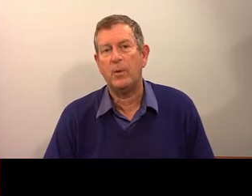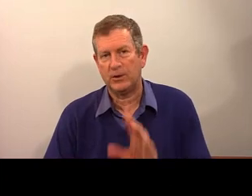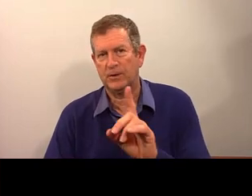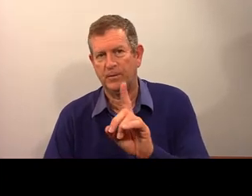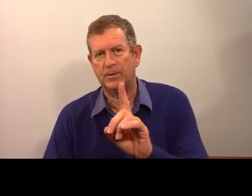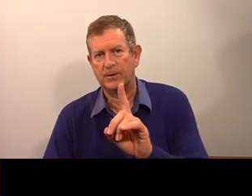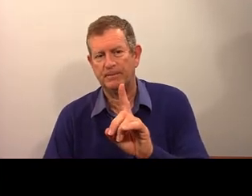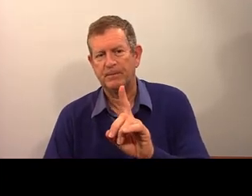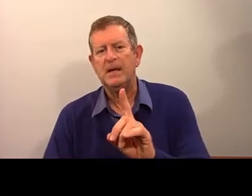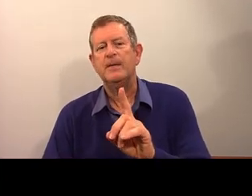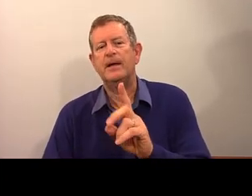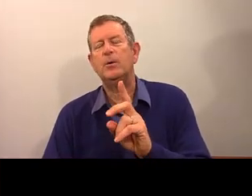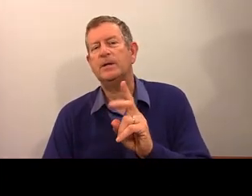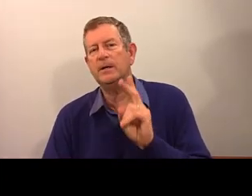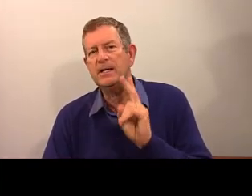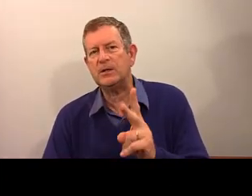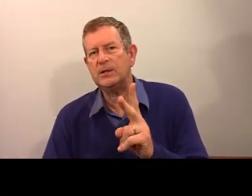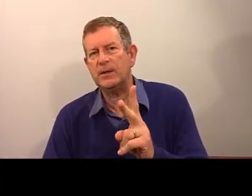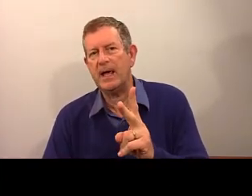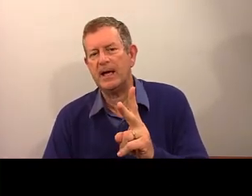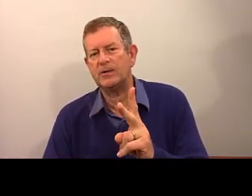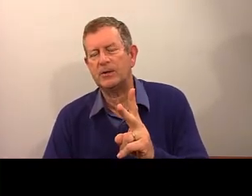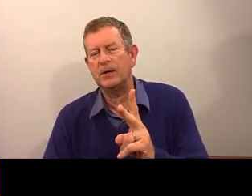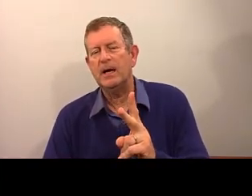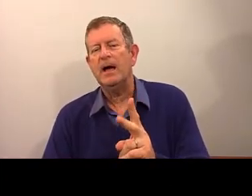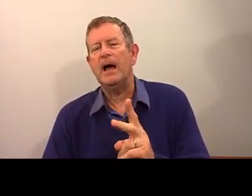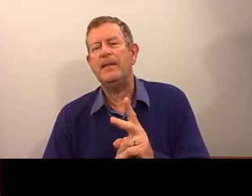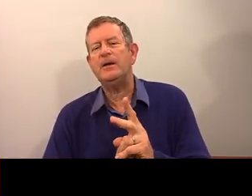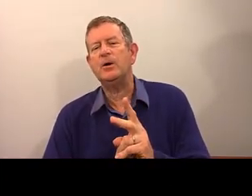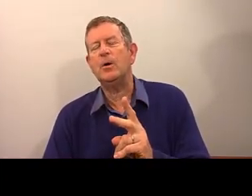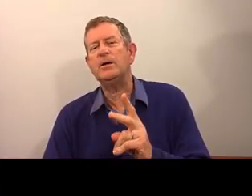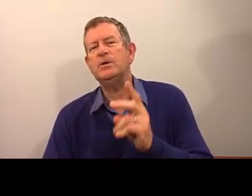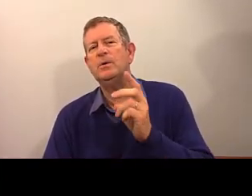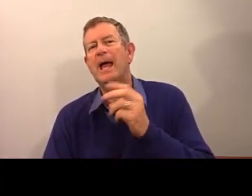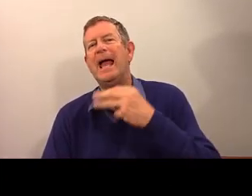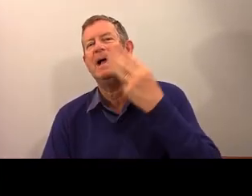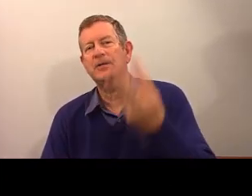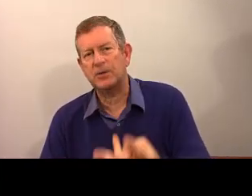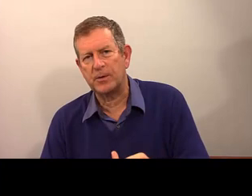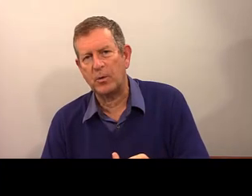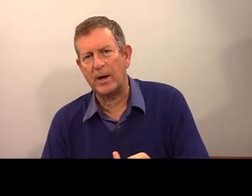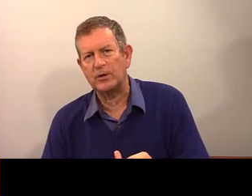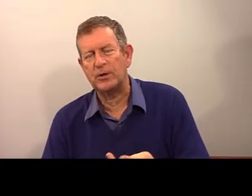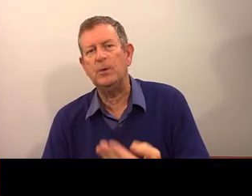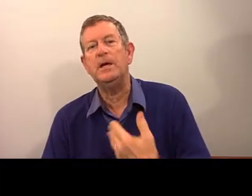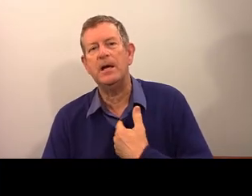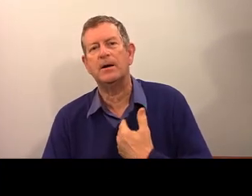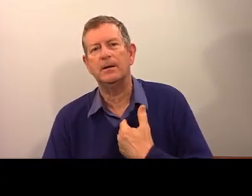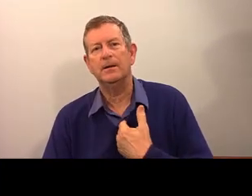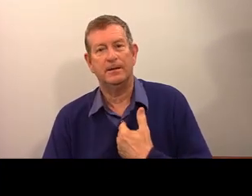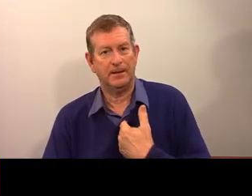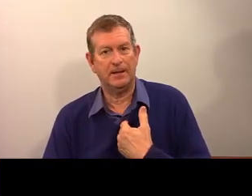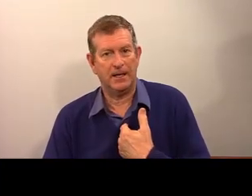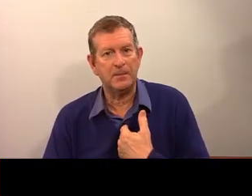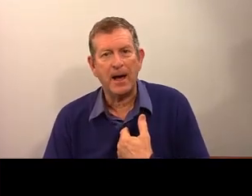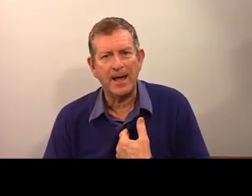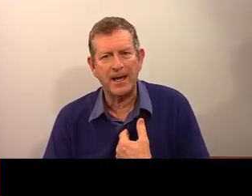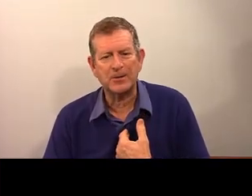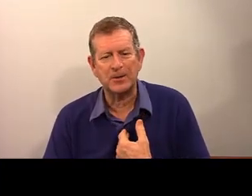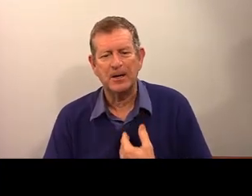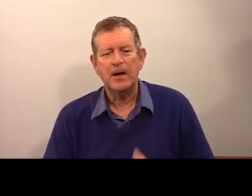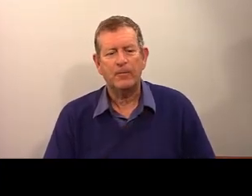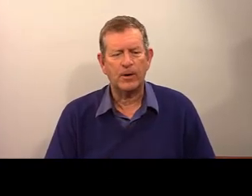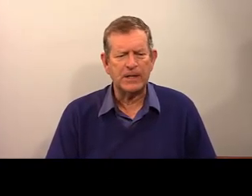going to form a question first. Then you're going to listen to the answer. And then you're going to answer the question you hear in